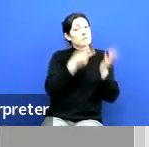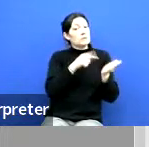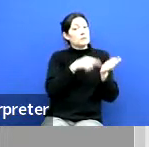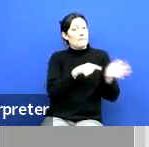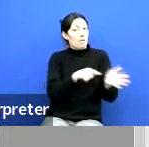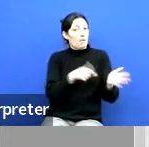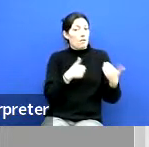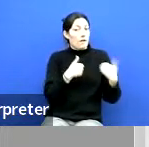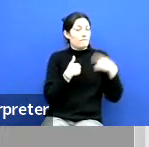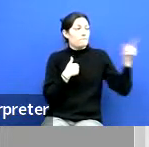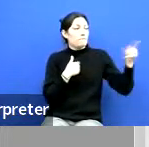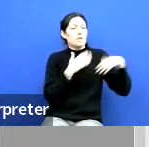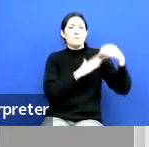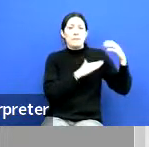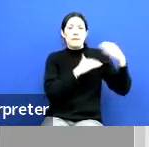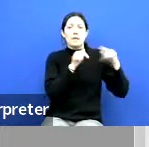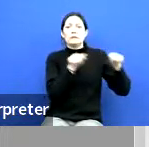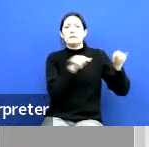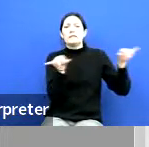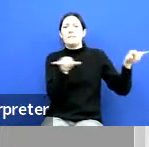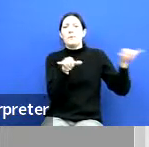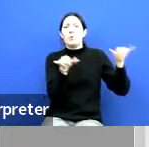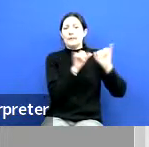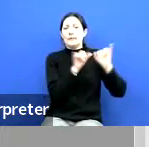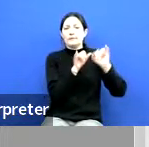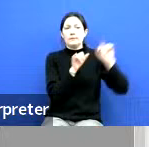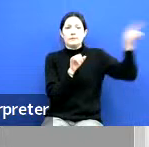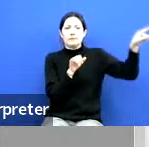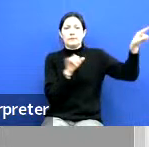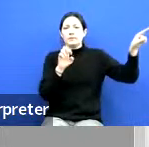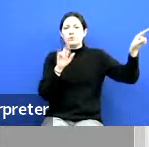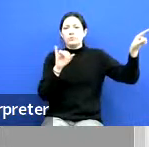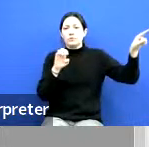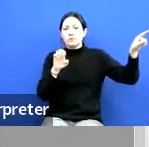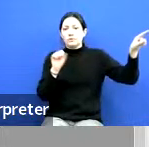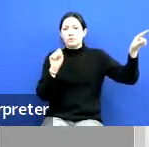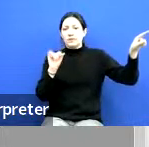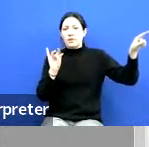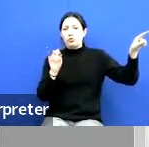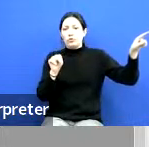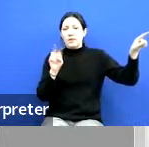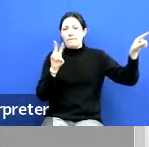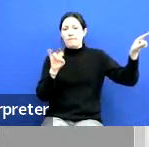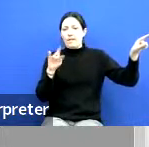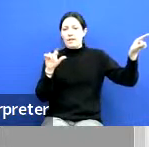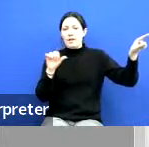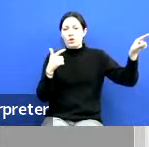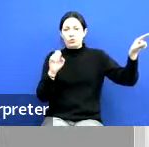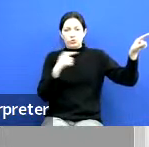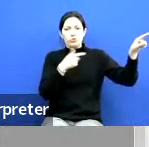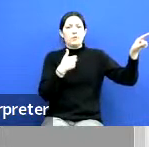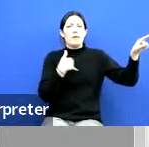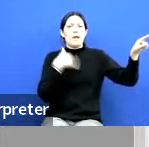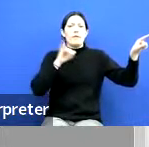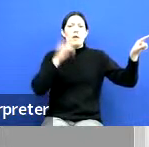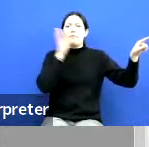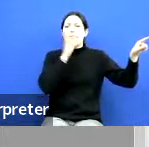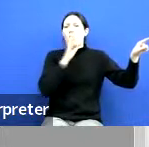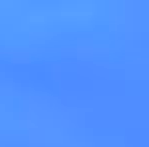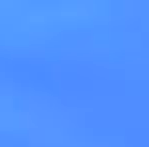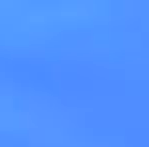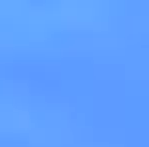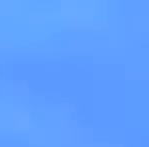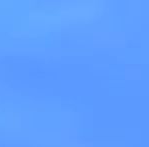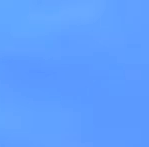there's some buildings of similar size over in Erie Station Village that have that agricultural look. They're in the